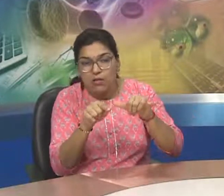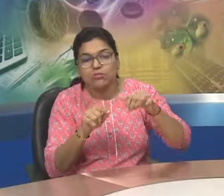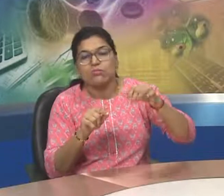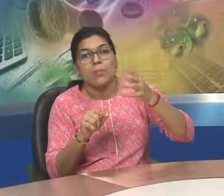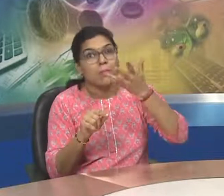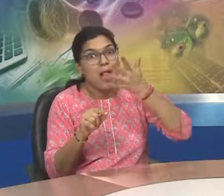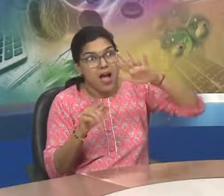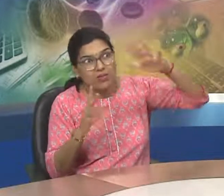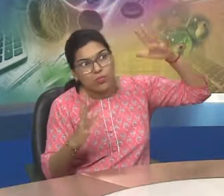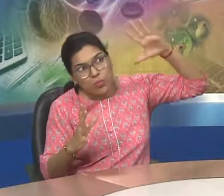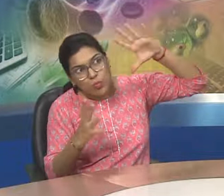all water